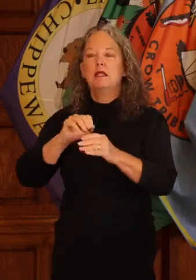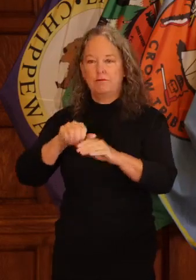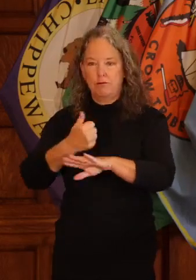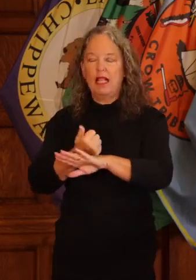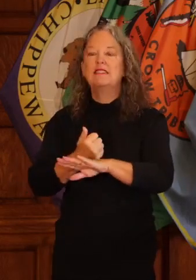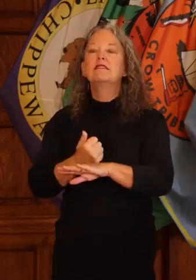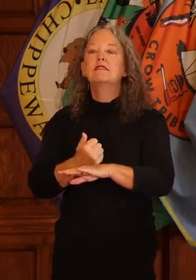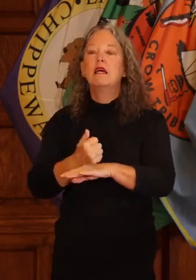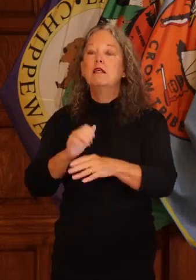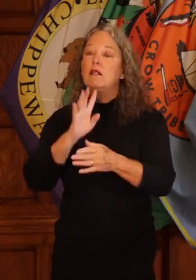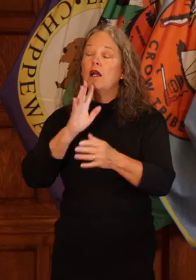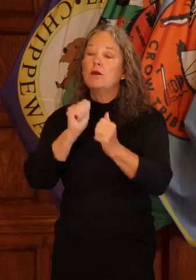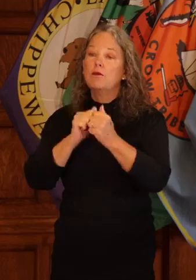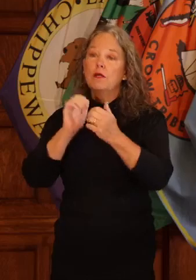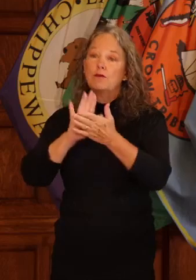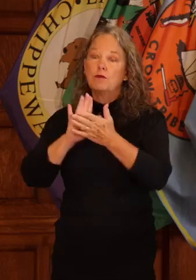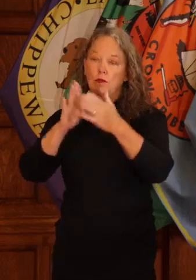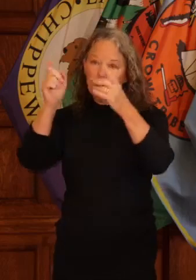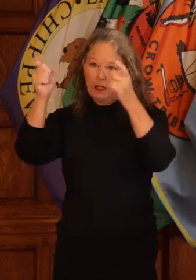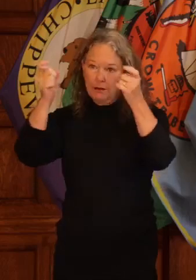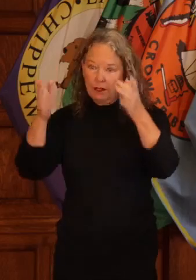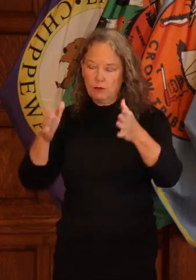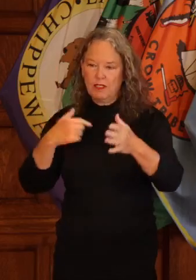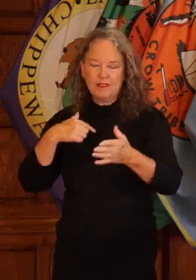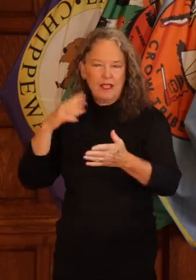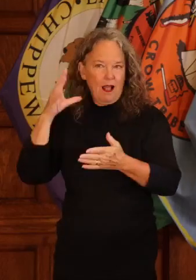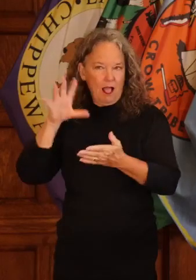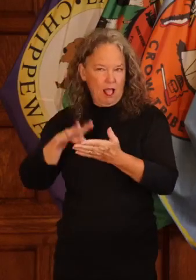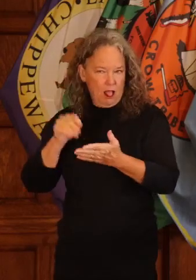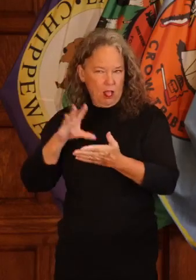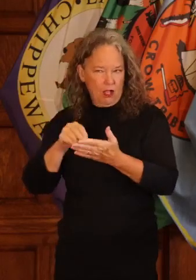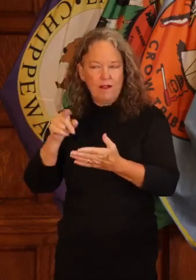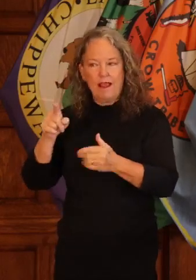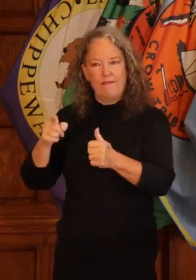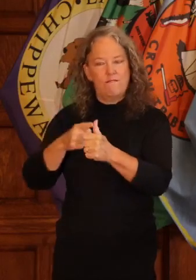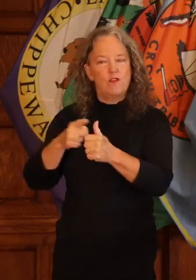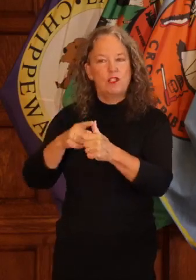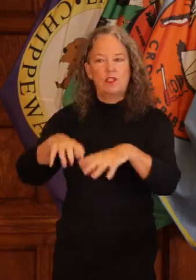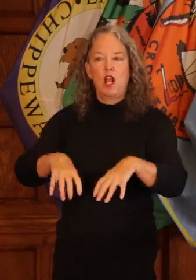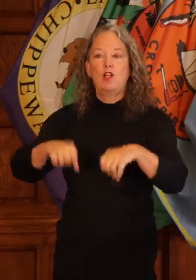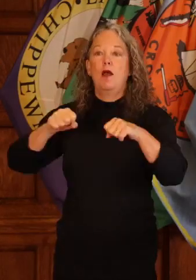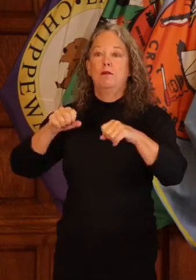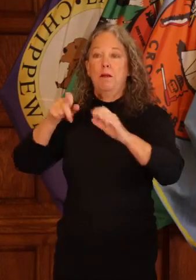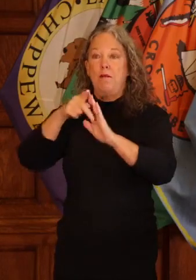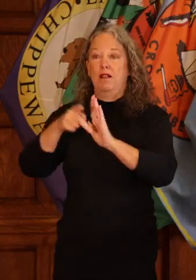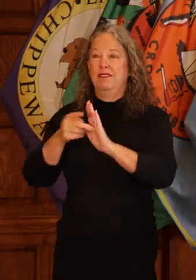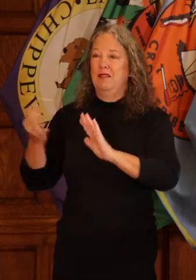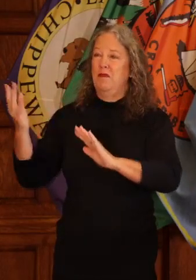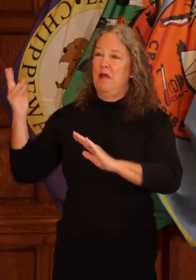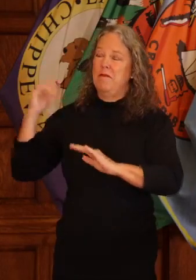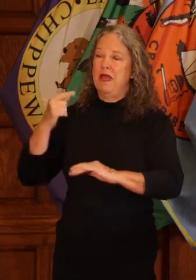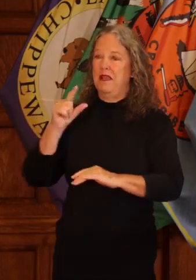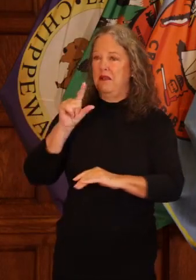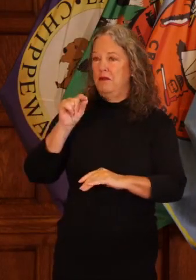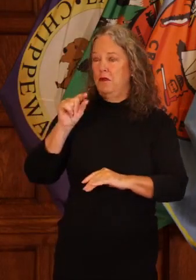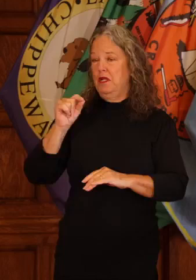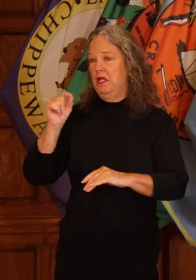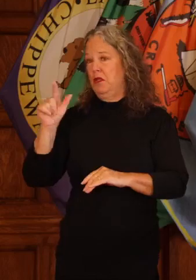In talking with school administrators, I learned they first adopted the policy way back in